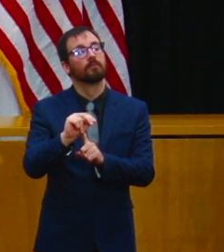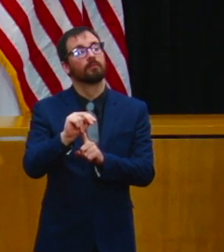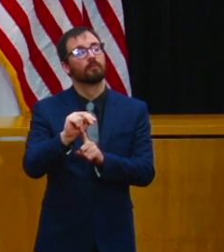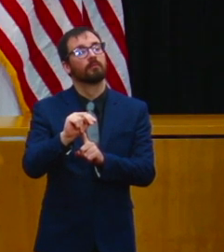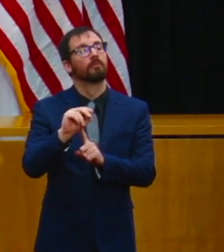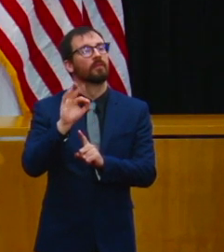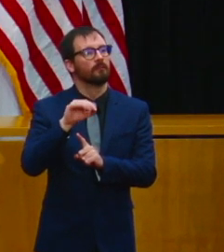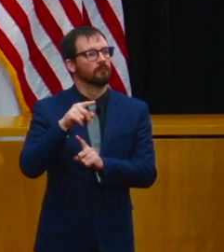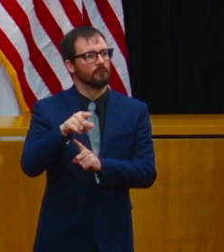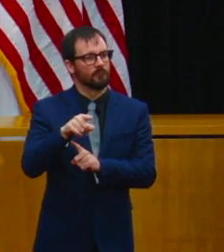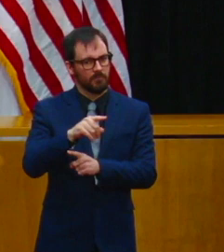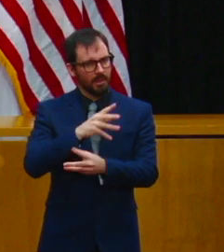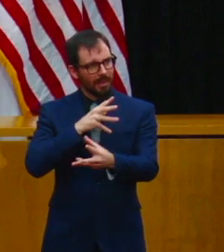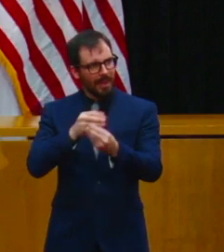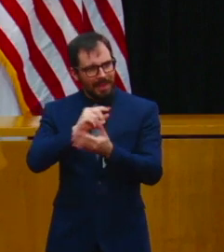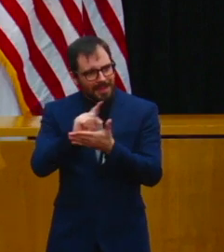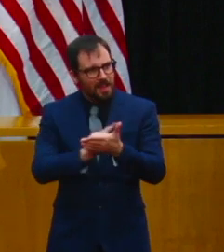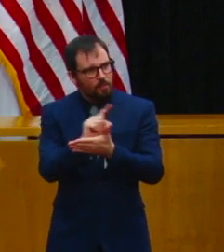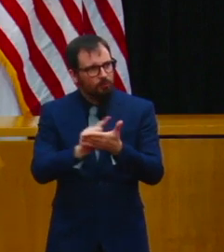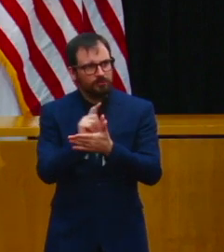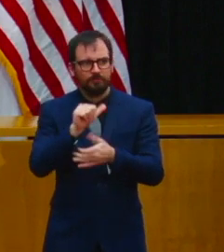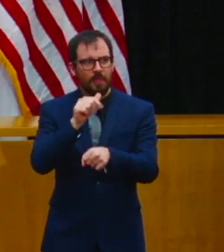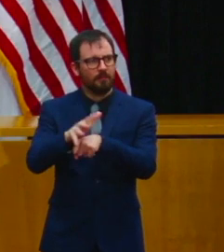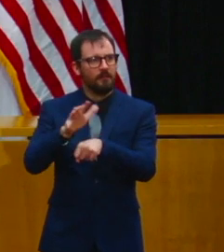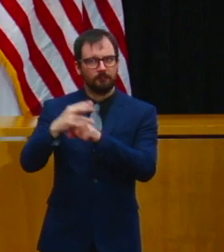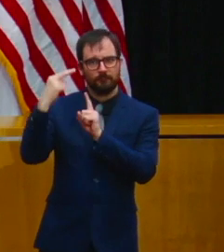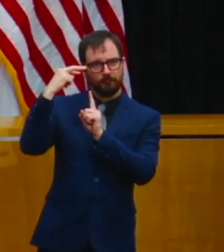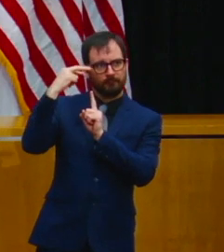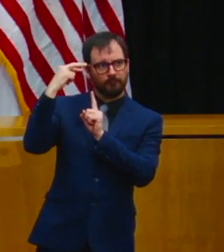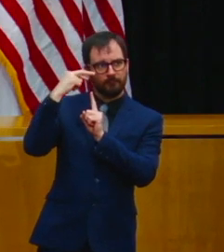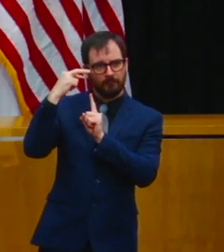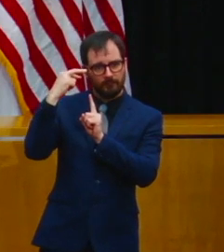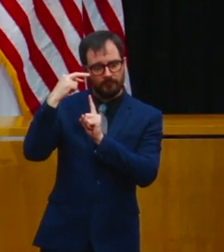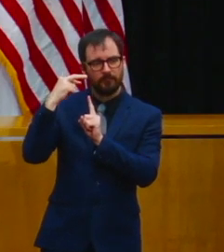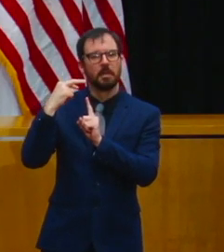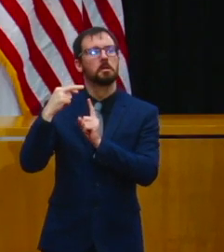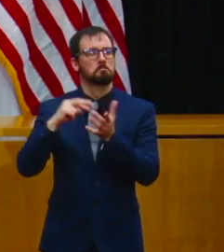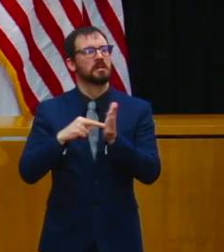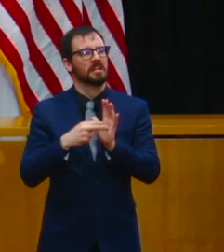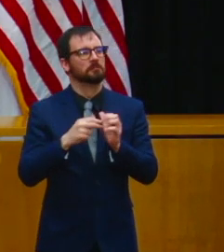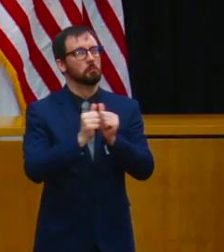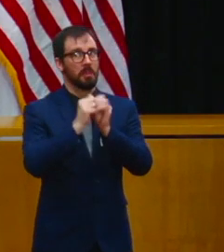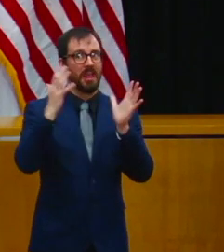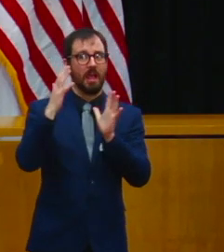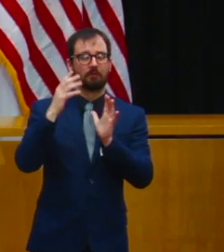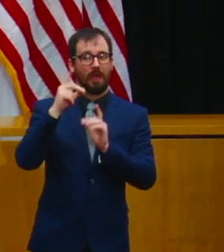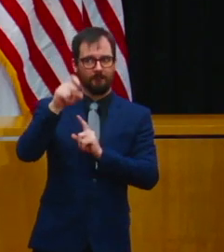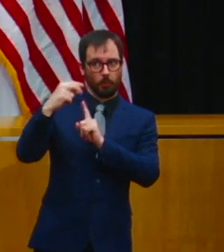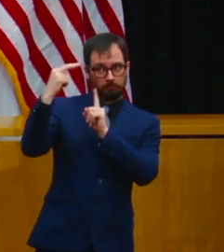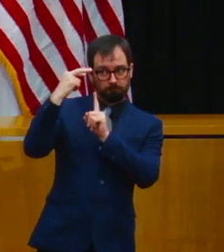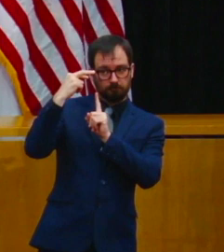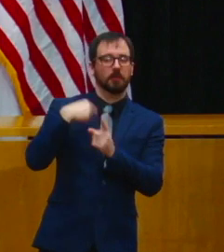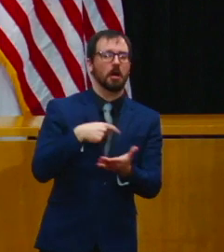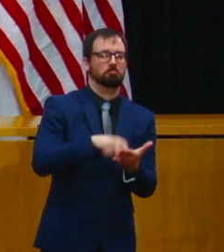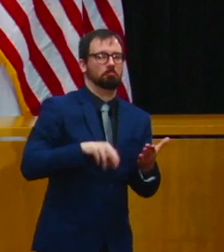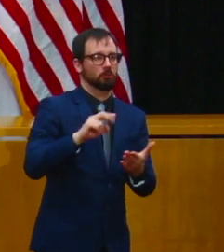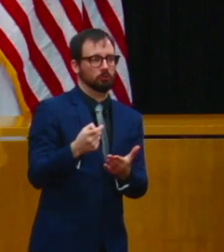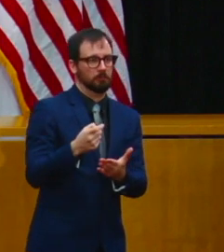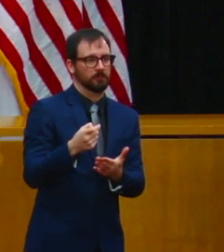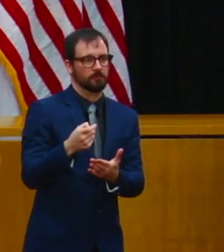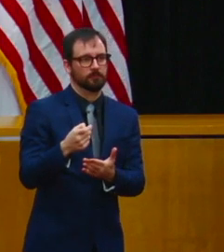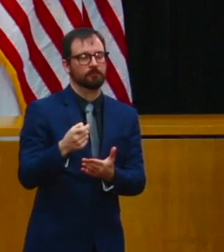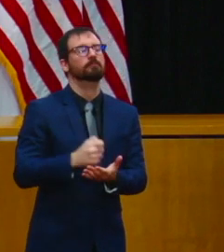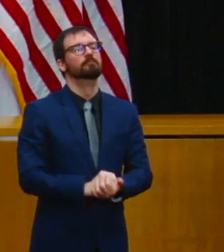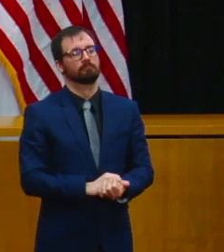without the normally required written guidelines. These are nurses such as nurse clinical anesthesiologists,